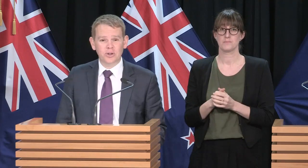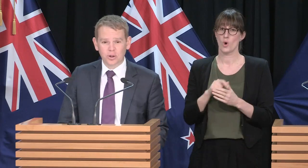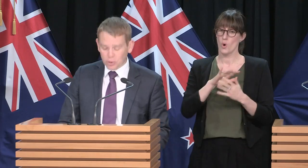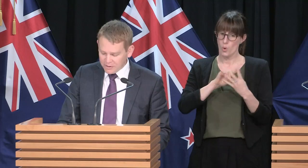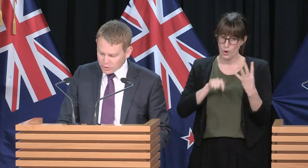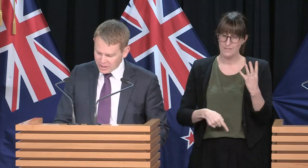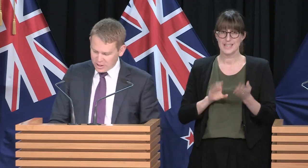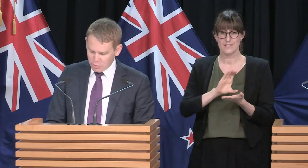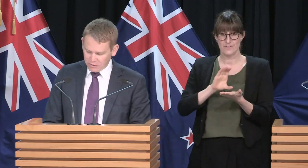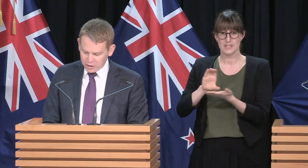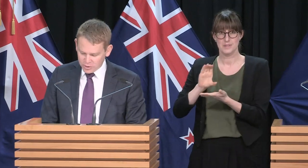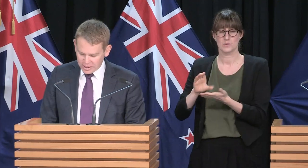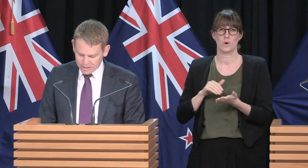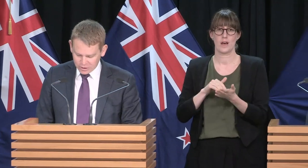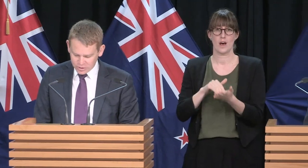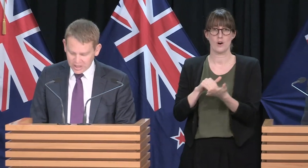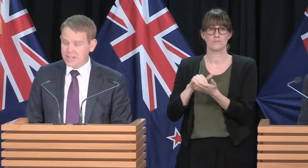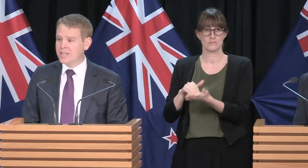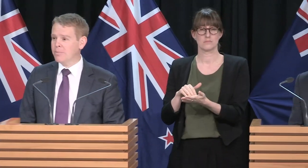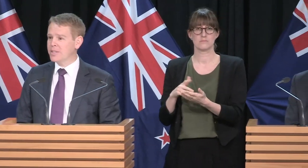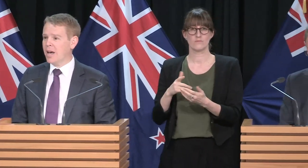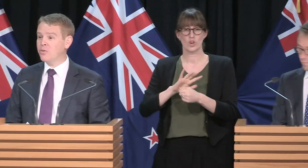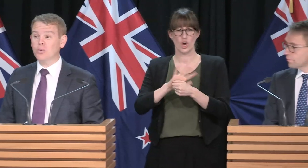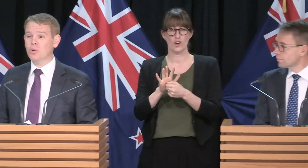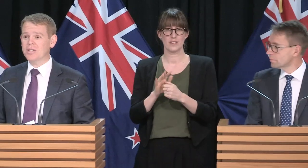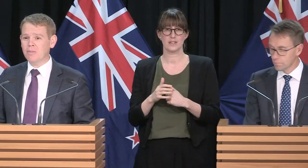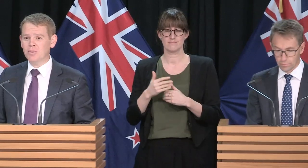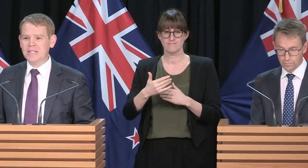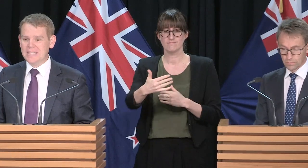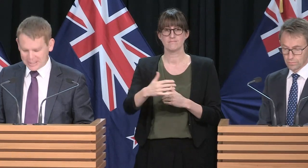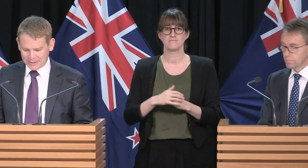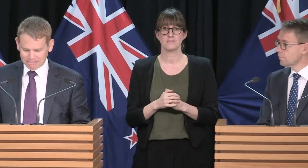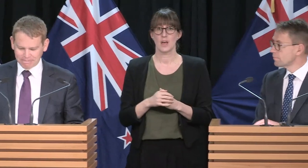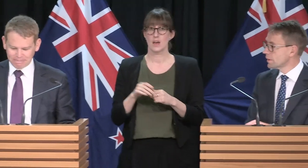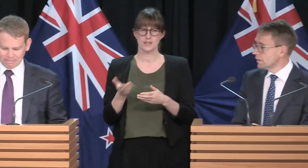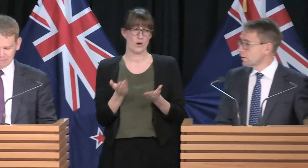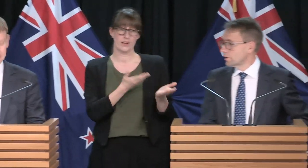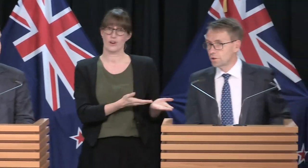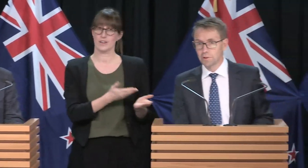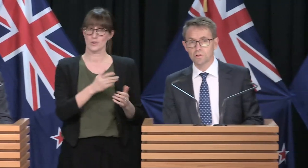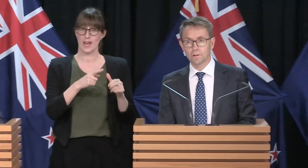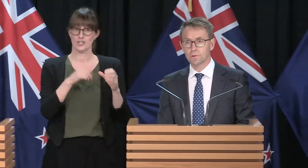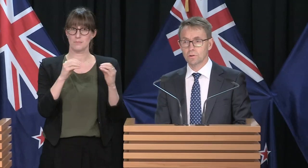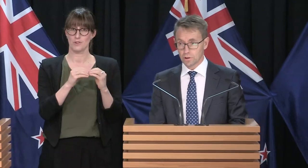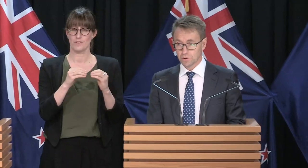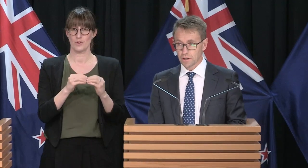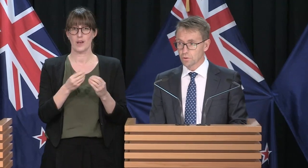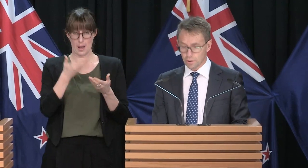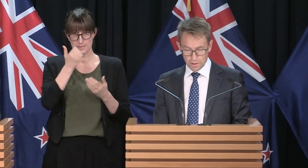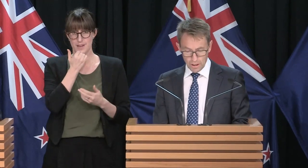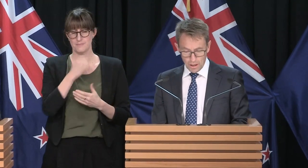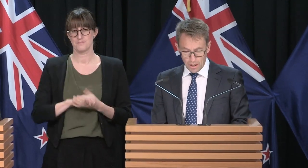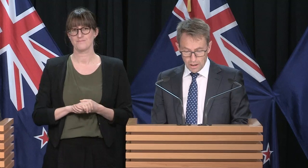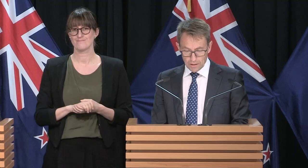hand you over to Dr. Bloomfield, who'll provide you with an update on today's numbers, and of course, what is happening with testing. Thank you, Minister. Kia ora koutou